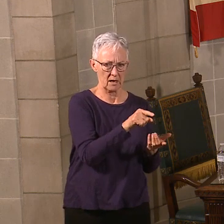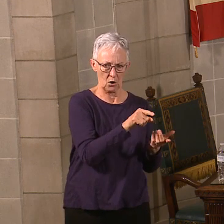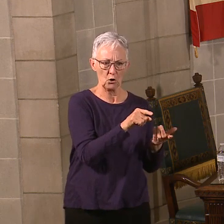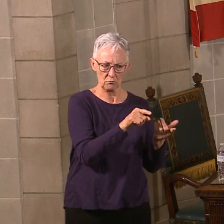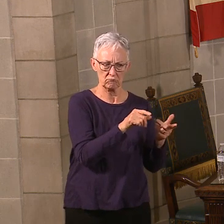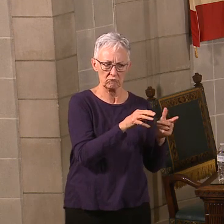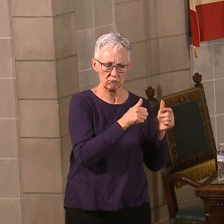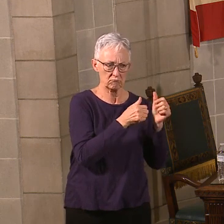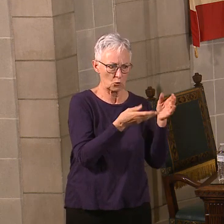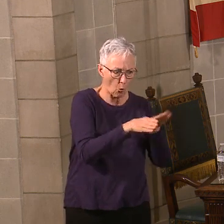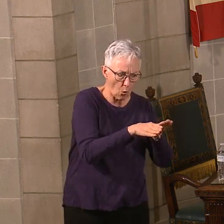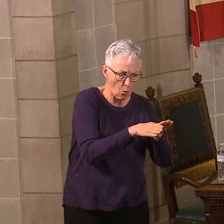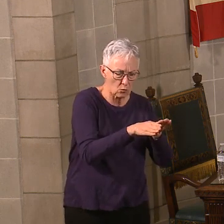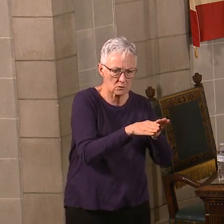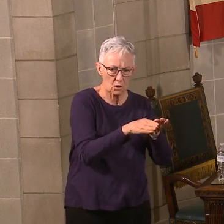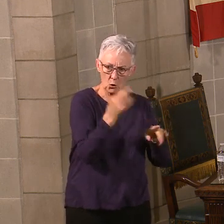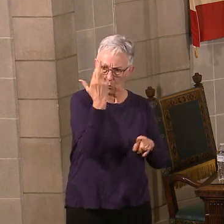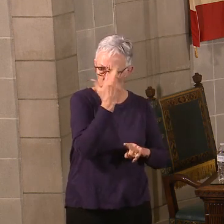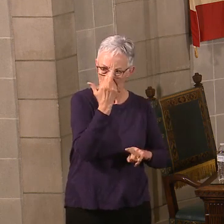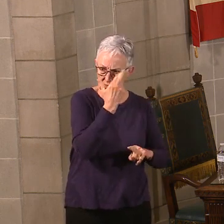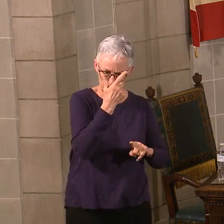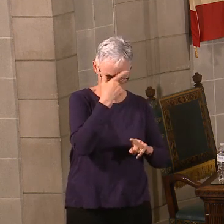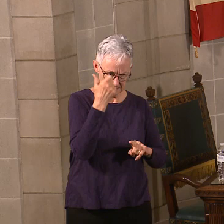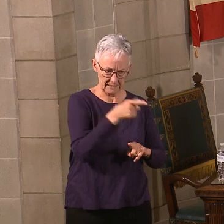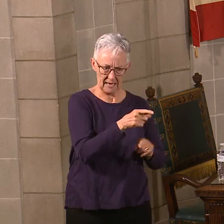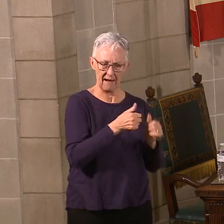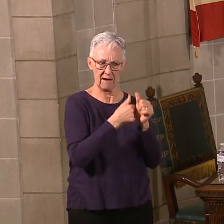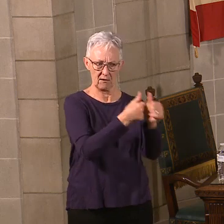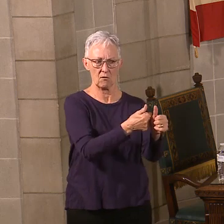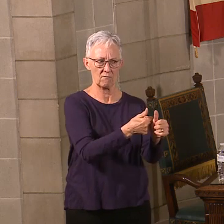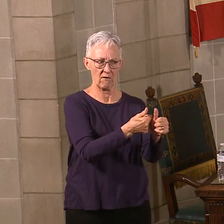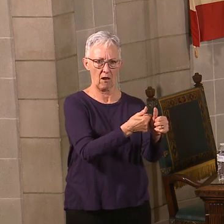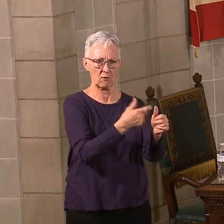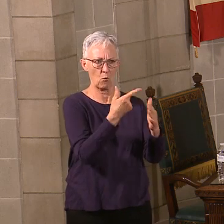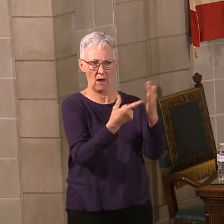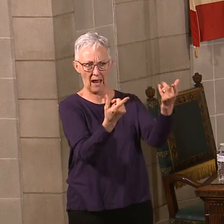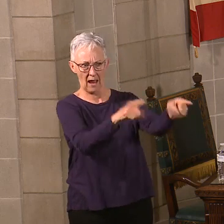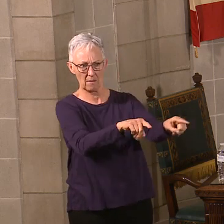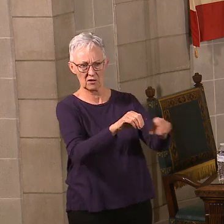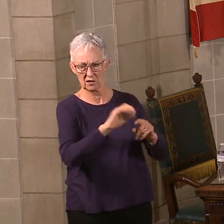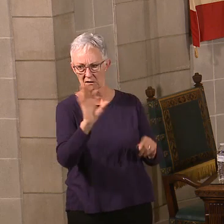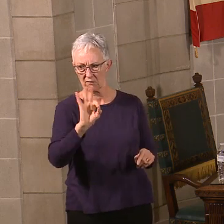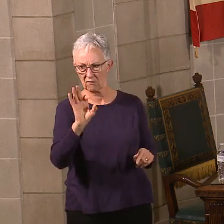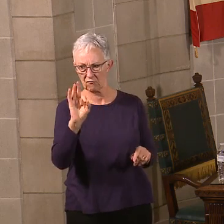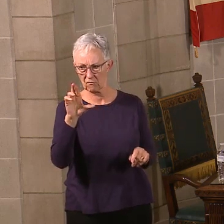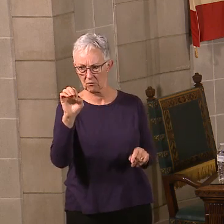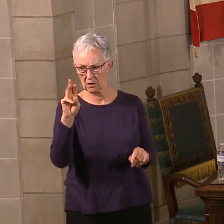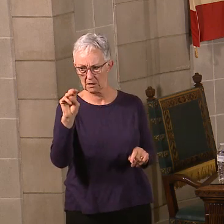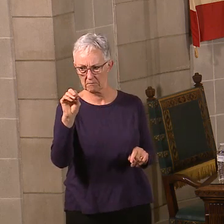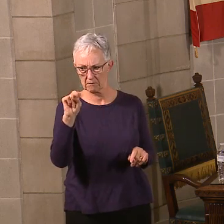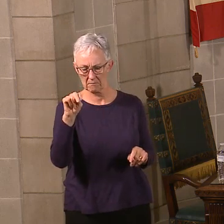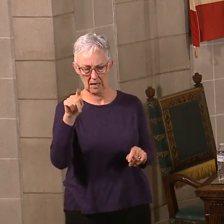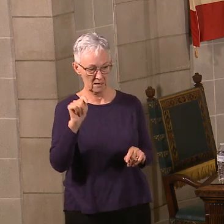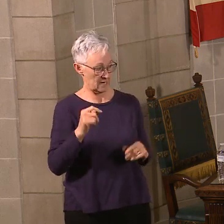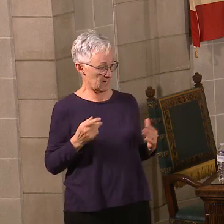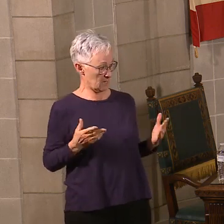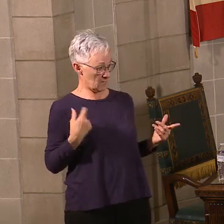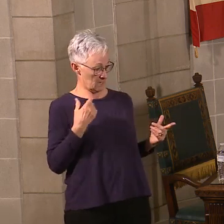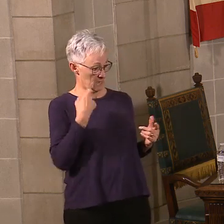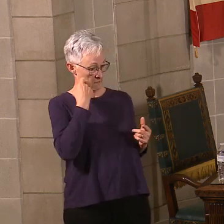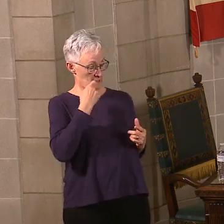15th. So Nebraska schools started closing earlier, and you may recall that on March 13th, we had a press conference right here